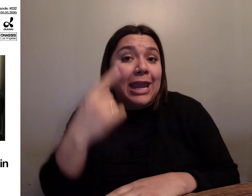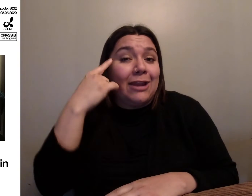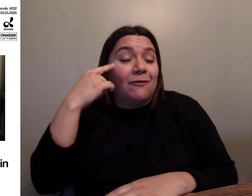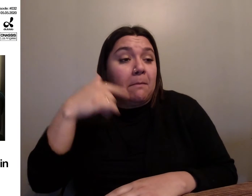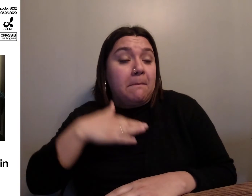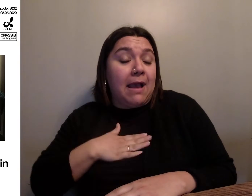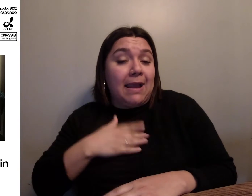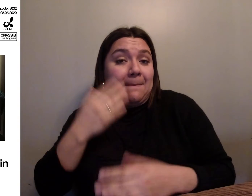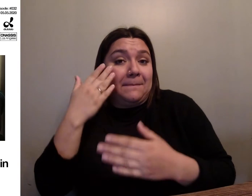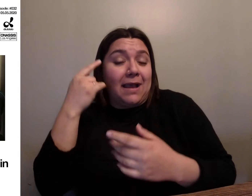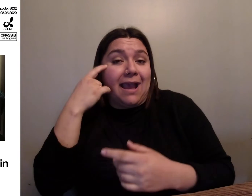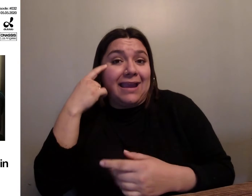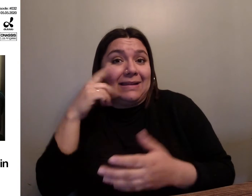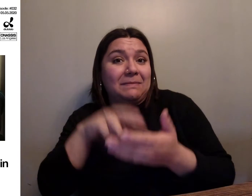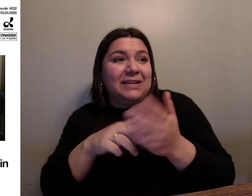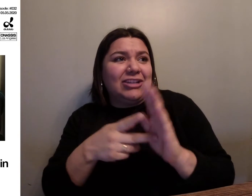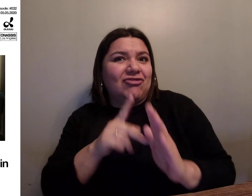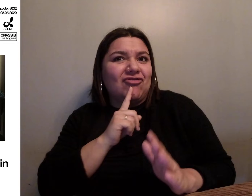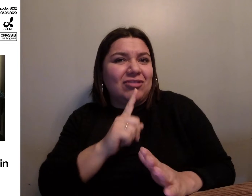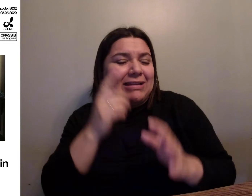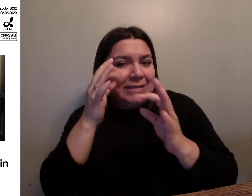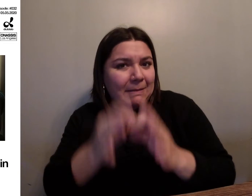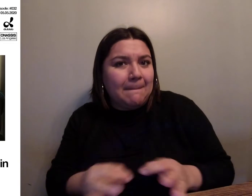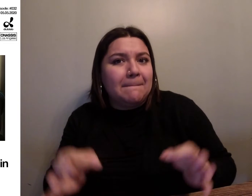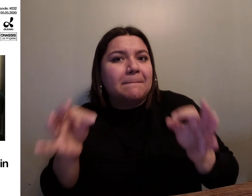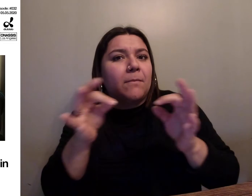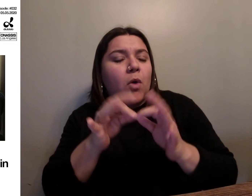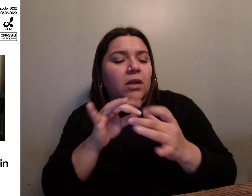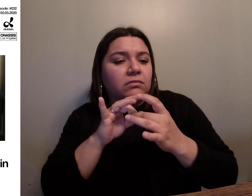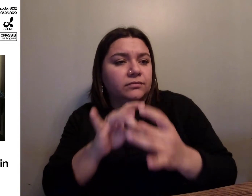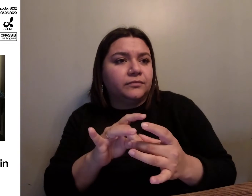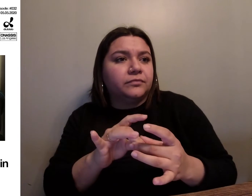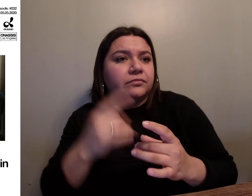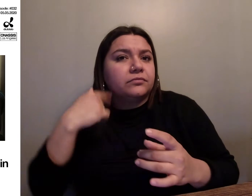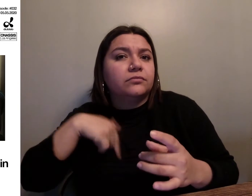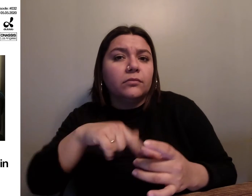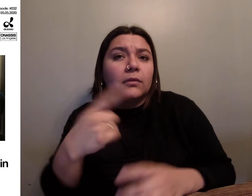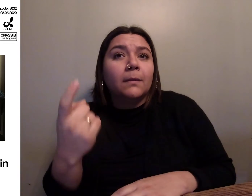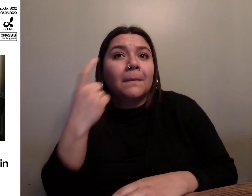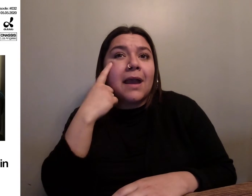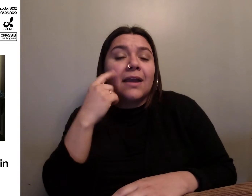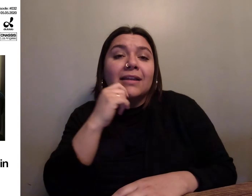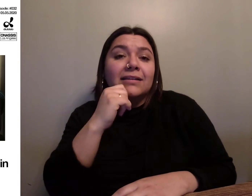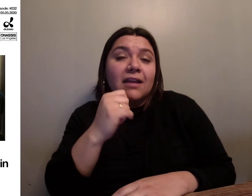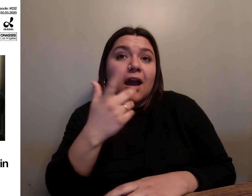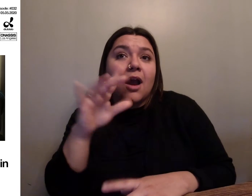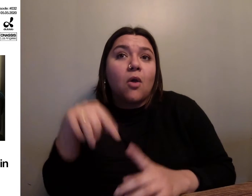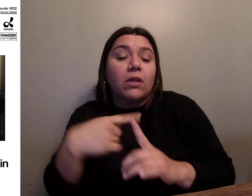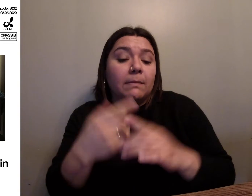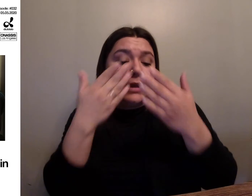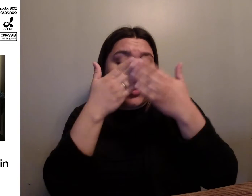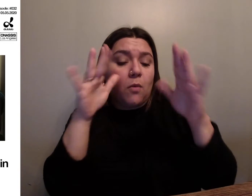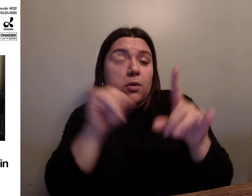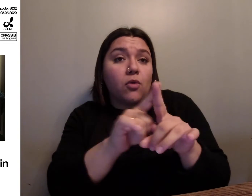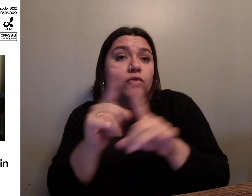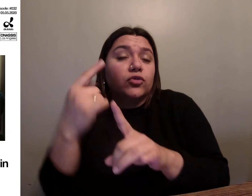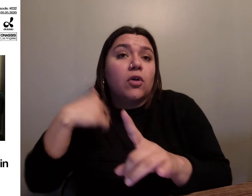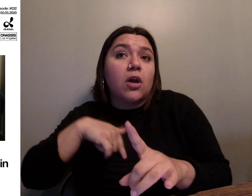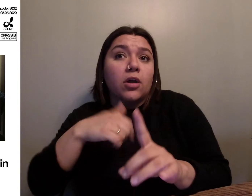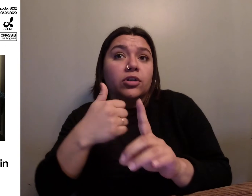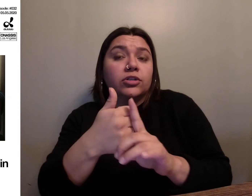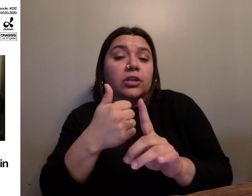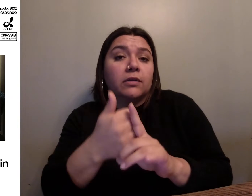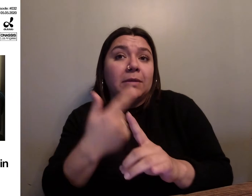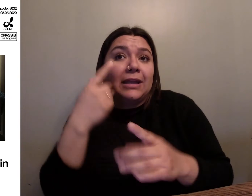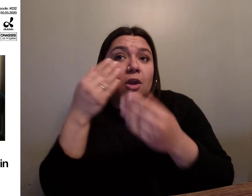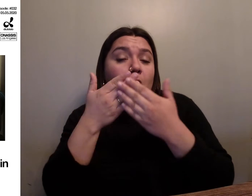being open, but us also being open to the sounds of this world. And you were saying a little bit earlier